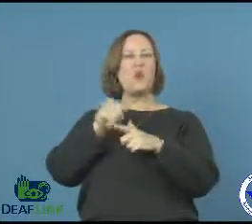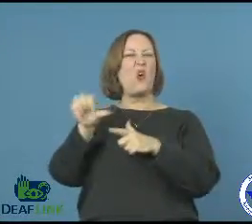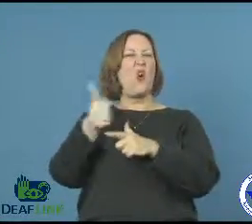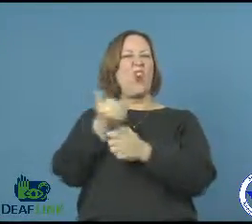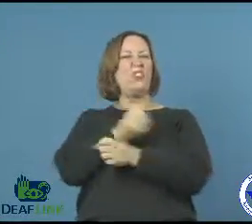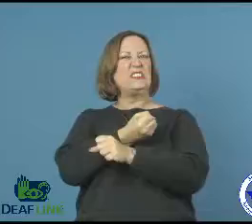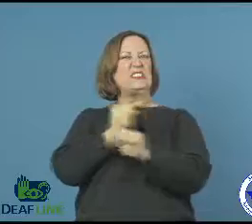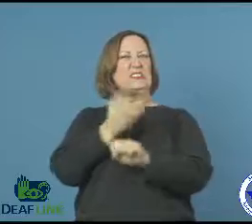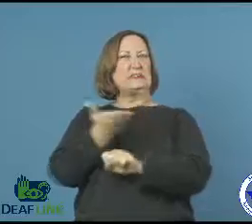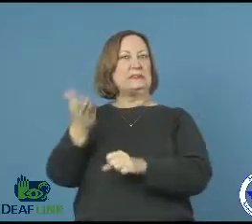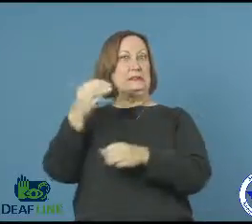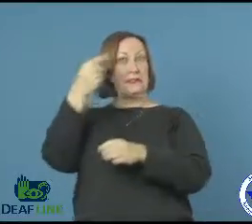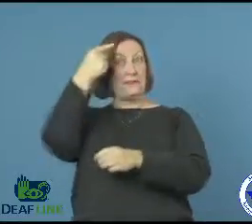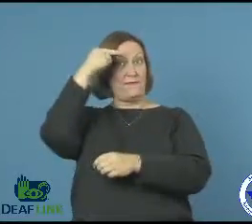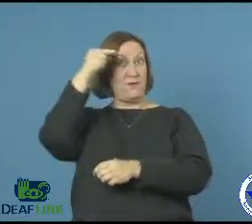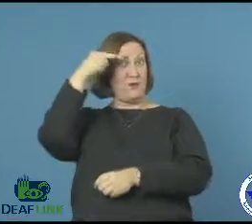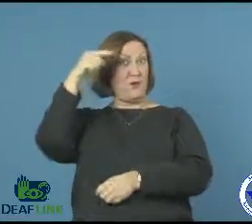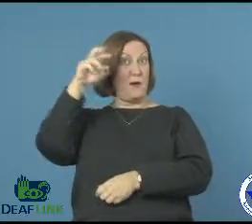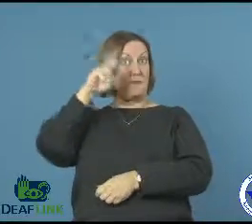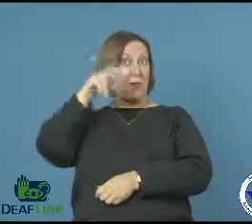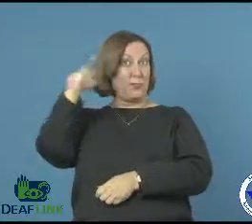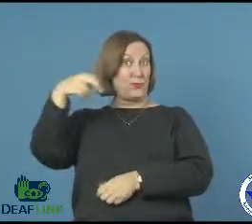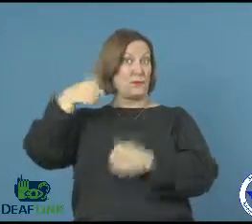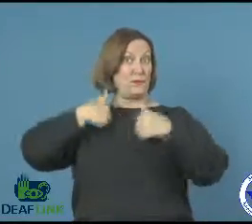bath safety or other bathroom products,